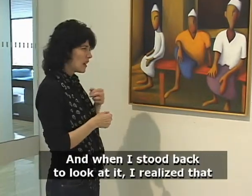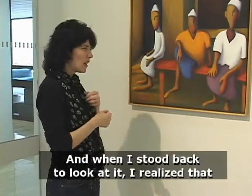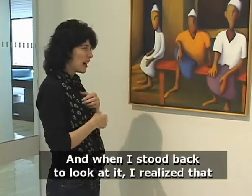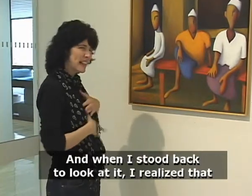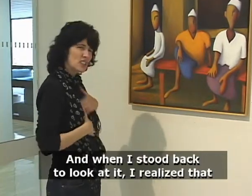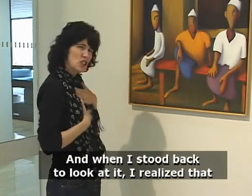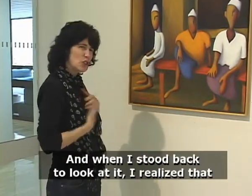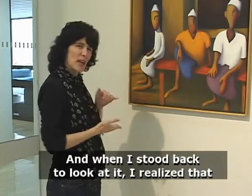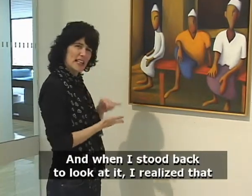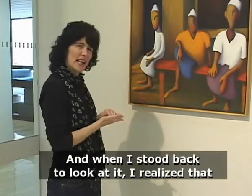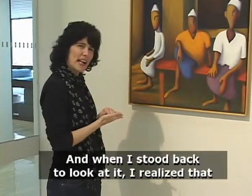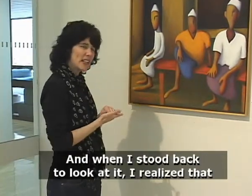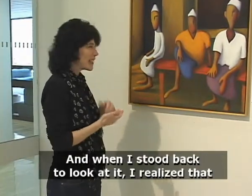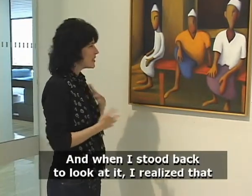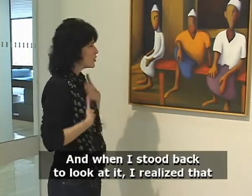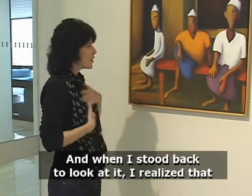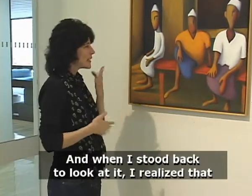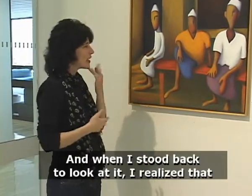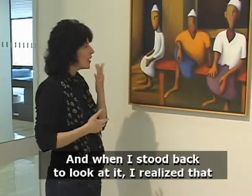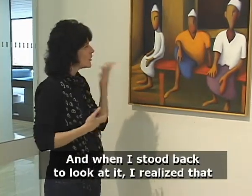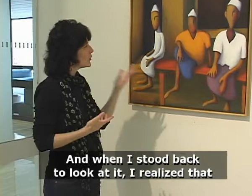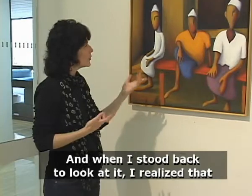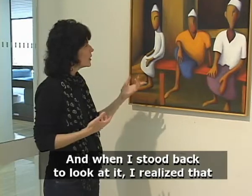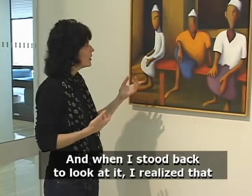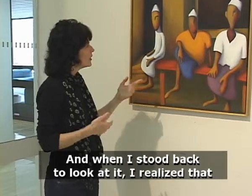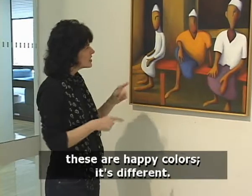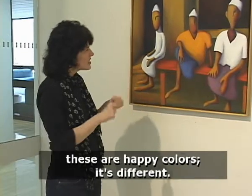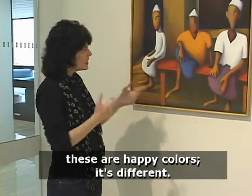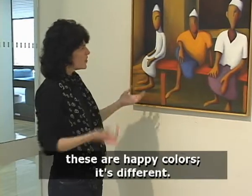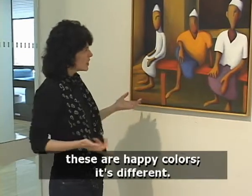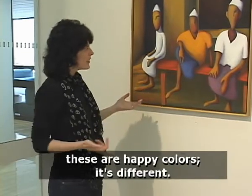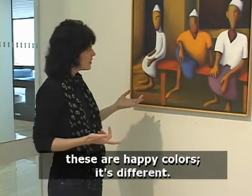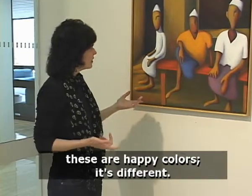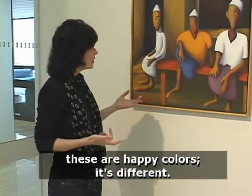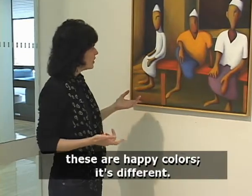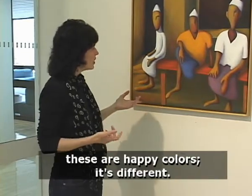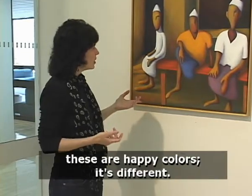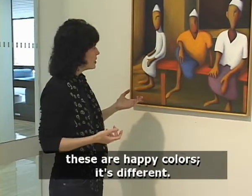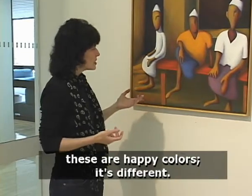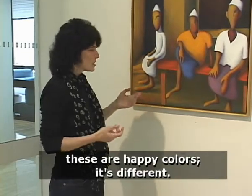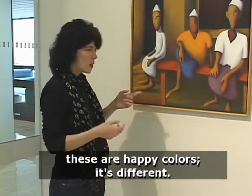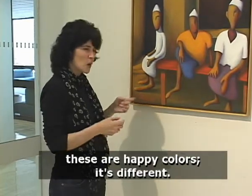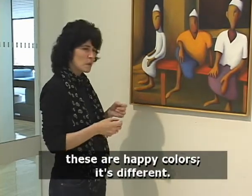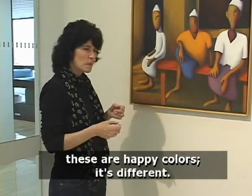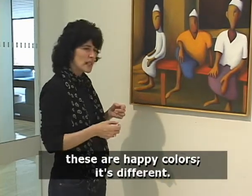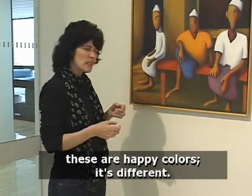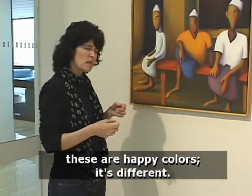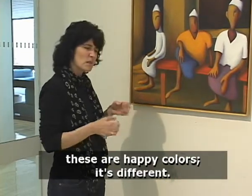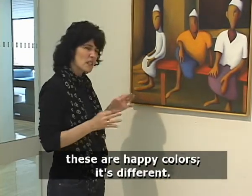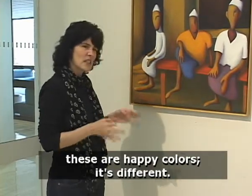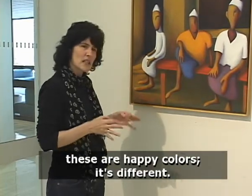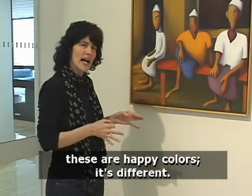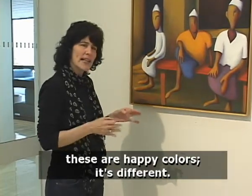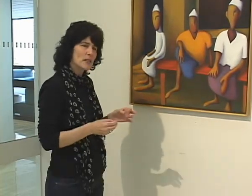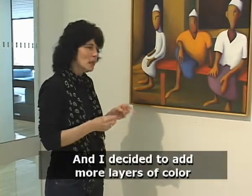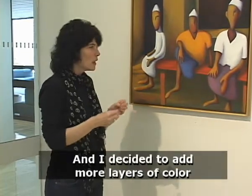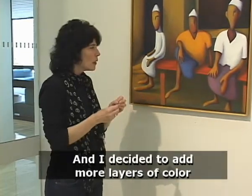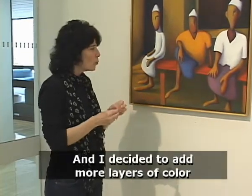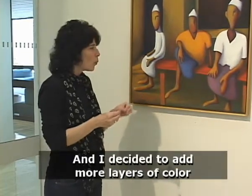stood back to look at it, I realized that these are happy colors. It's different. And I decided